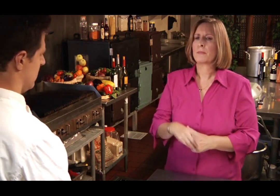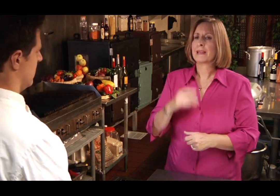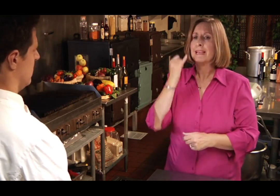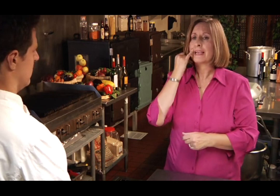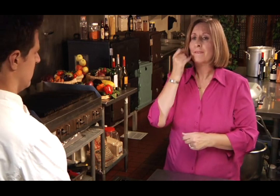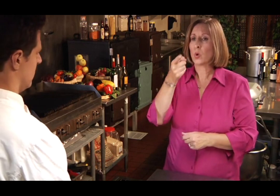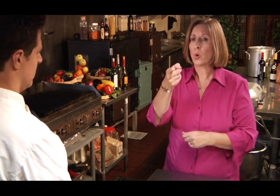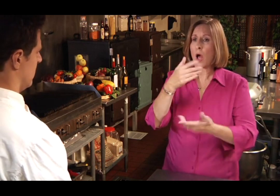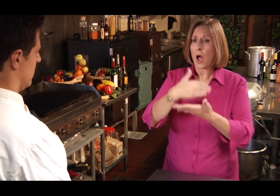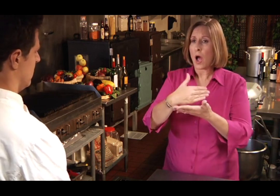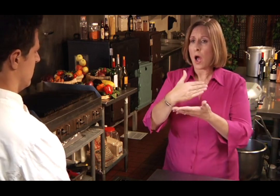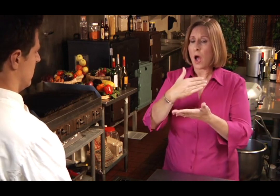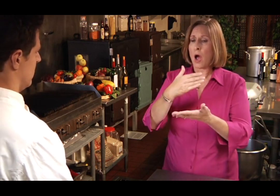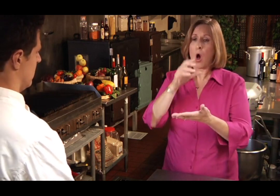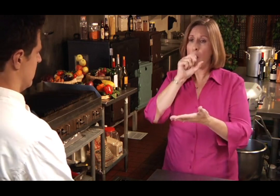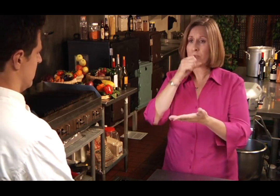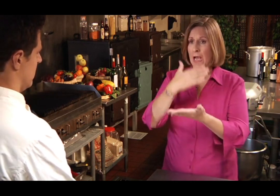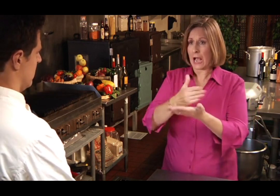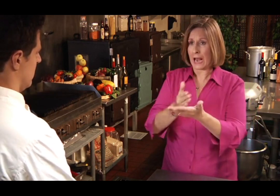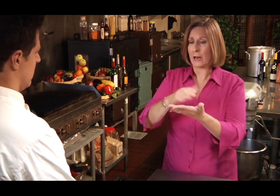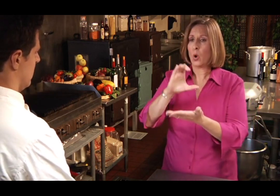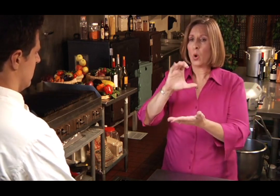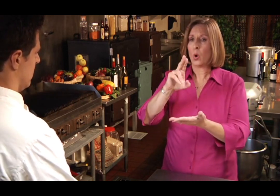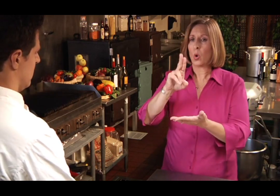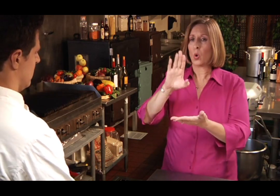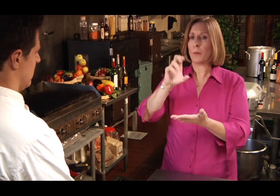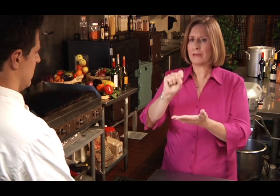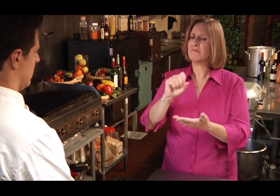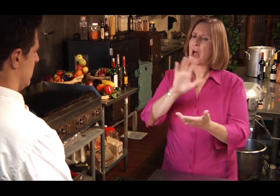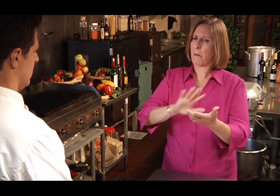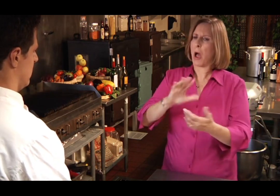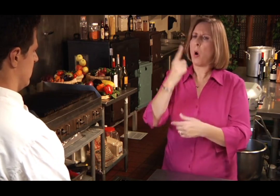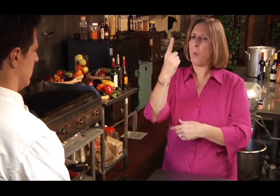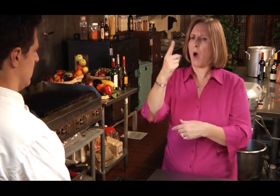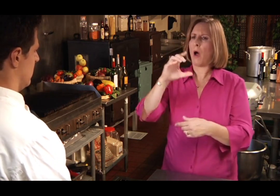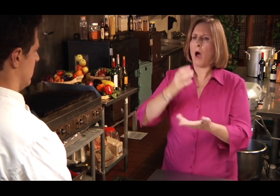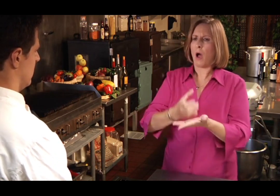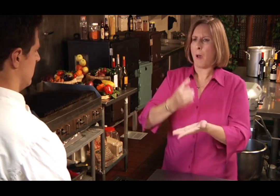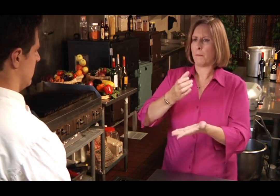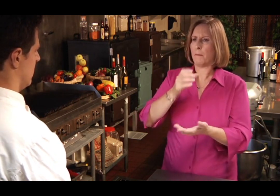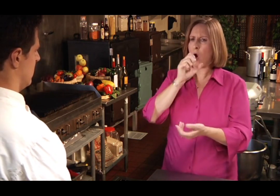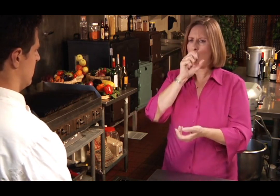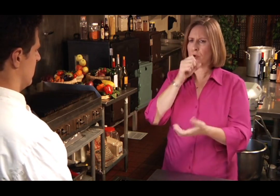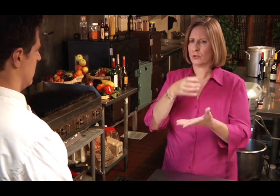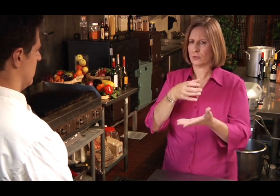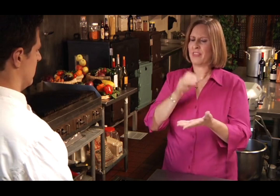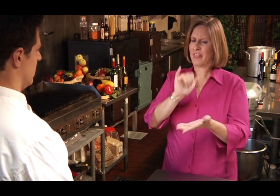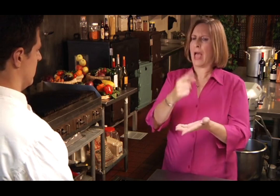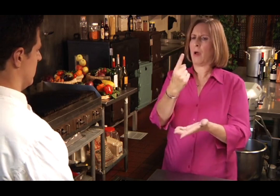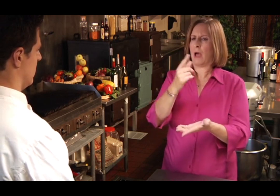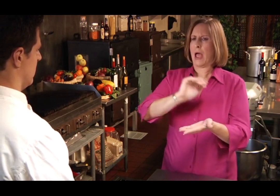you cut the orange into cubes, you will get about 1 cup of orange cubes that equals 1 serving.